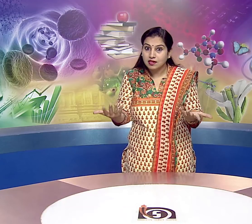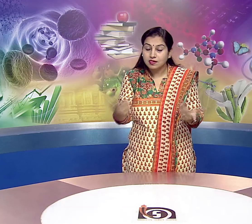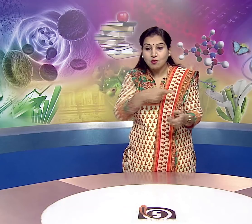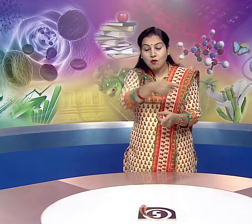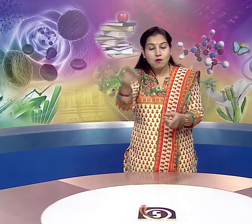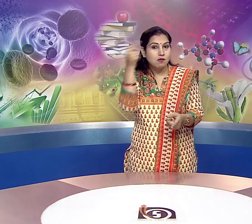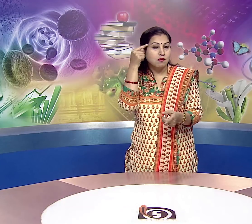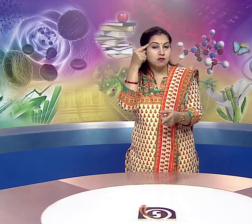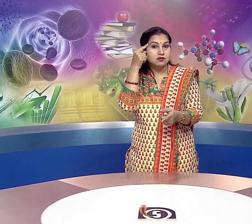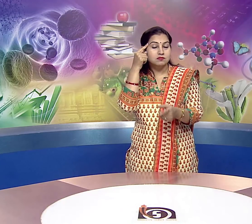either at the roof